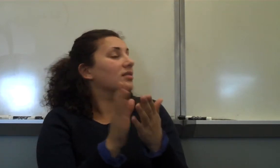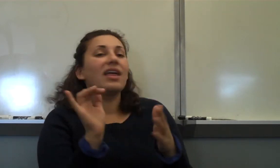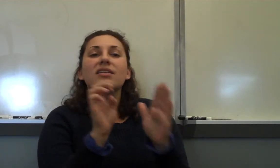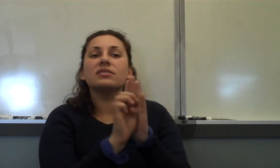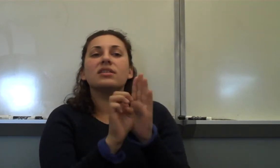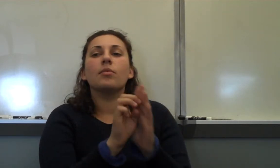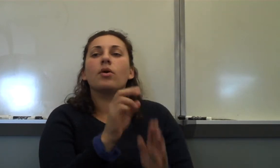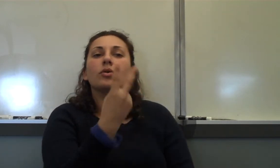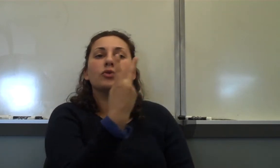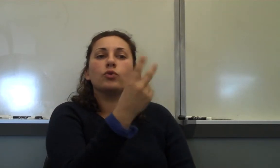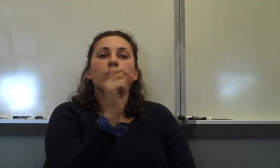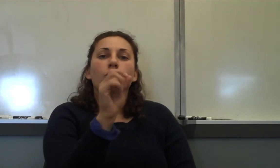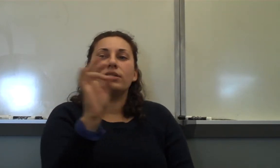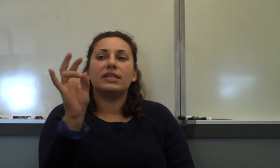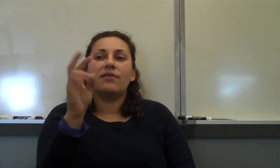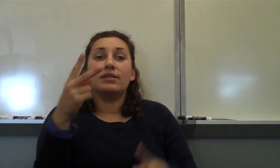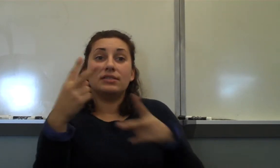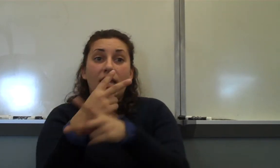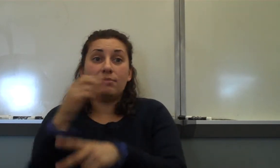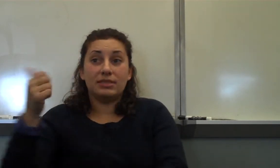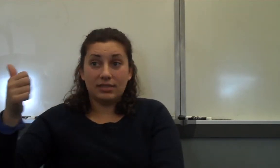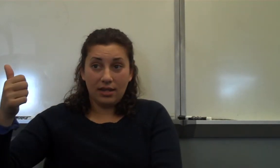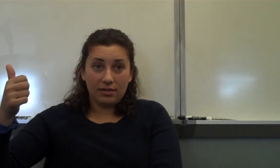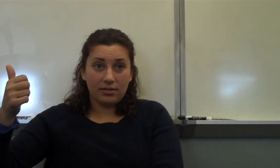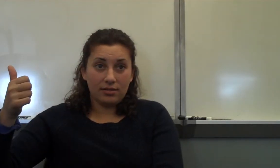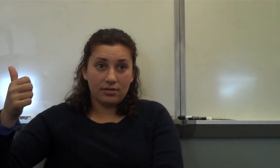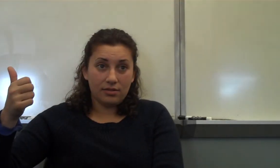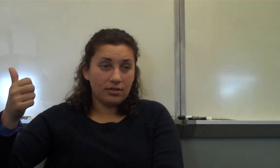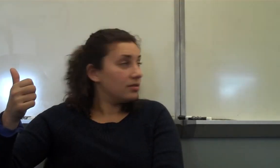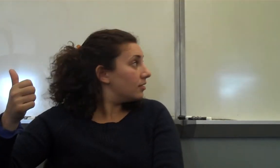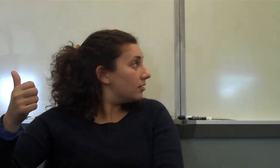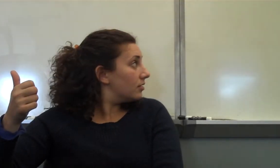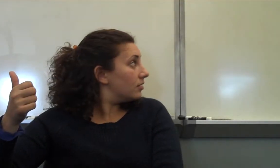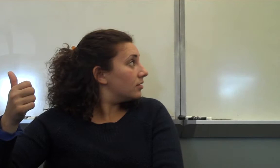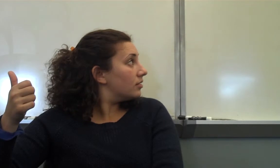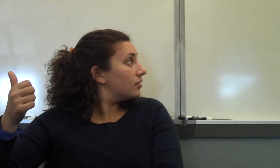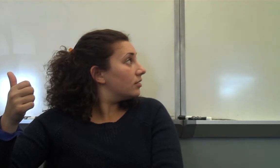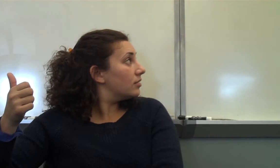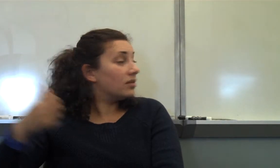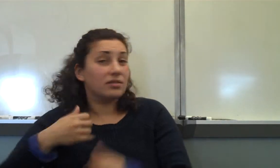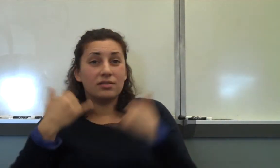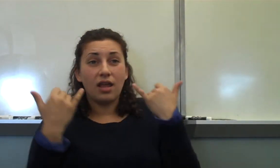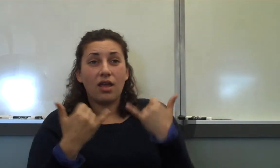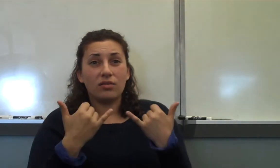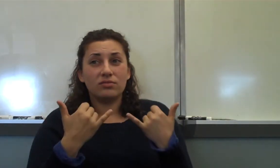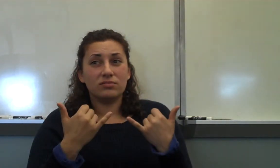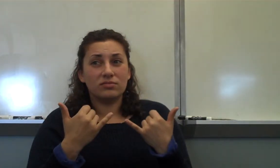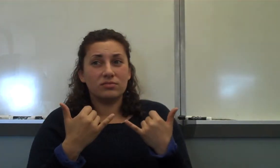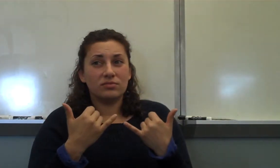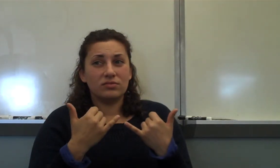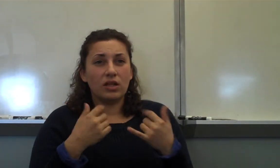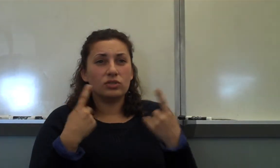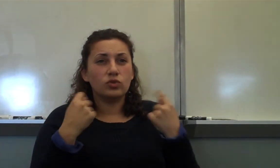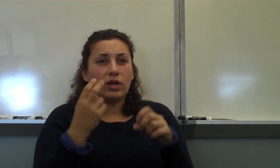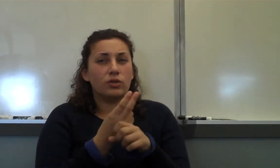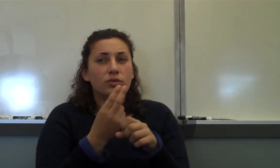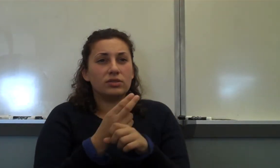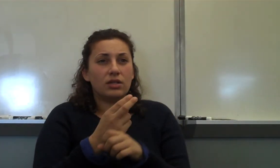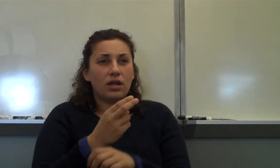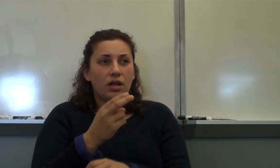And it multiplies it by 10. Okay? Now, please, let's use some common sense here. Okay? This is very uncommon in